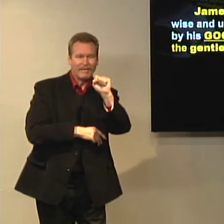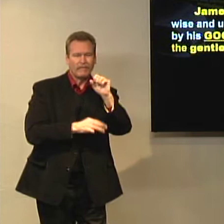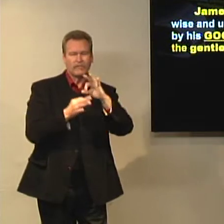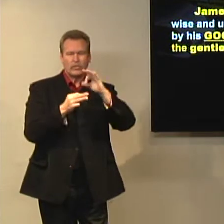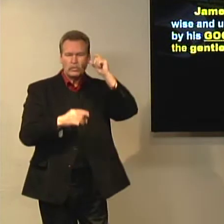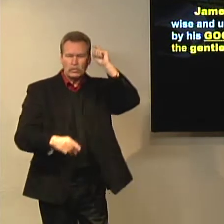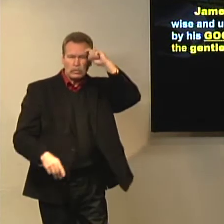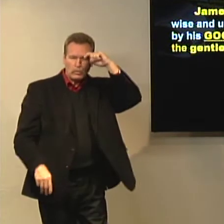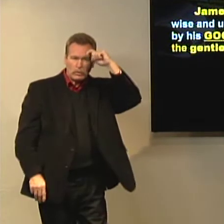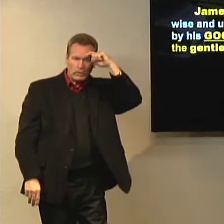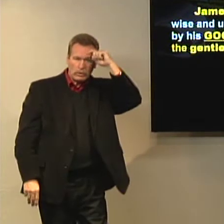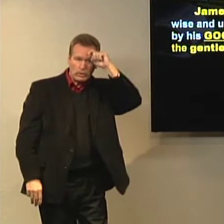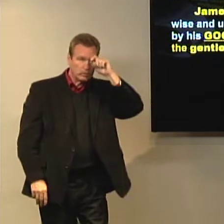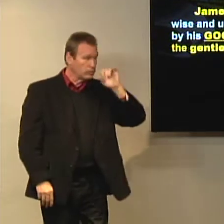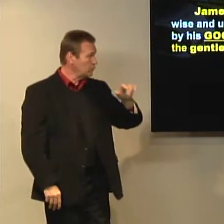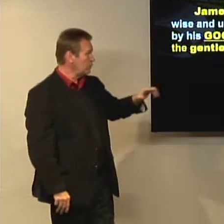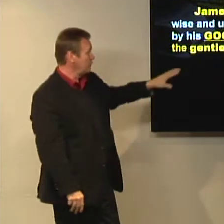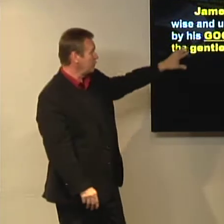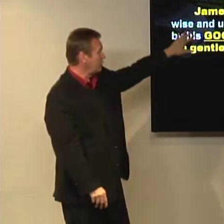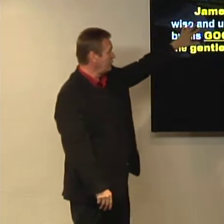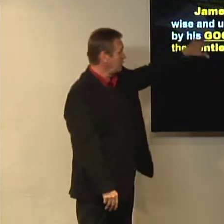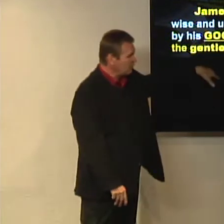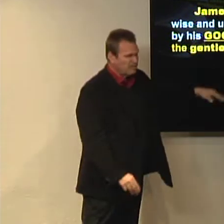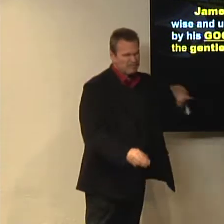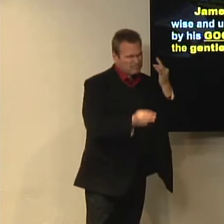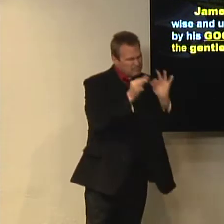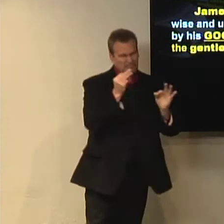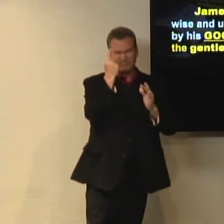humbleness, meekness of wisdom.